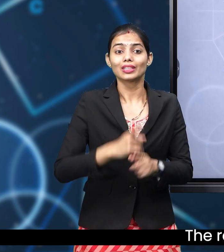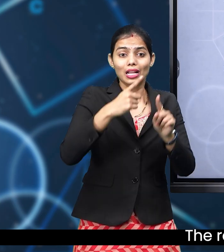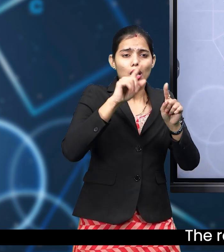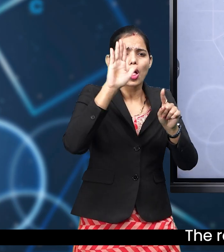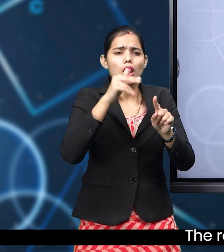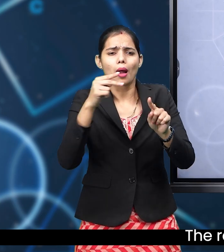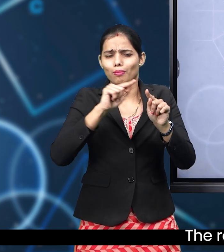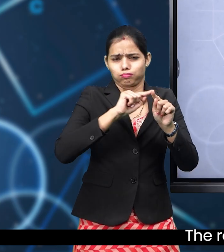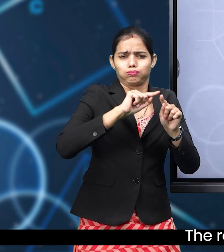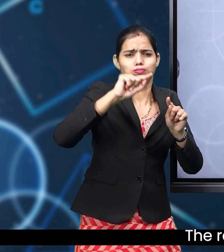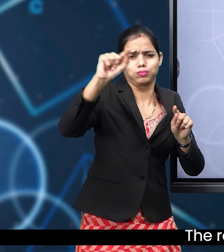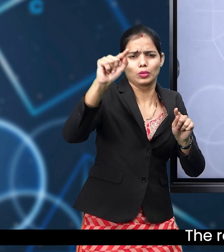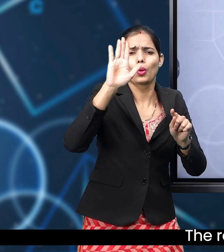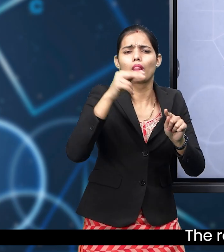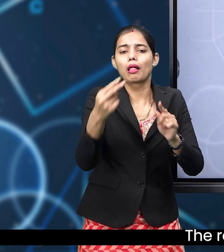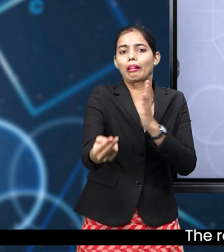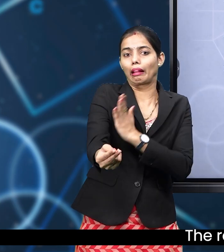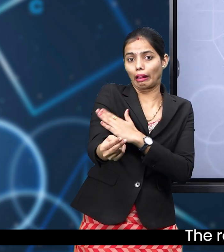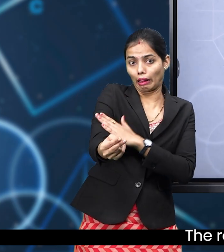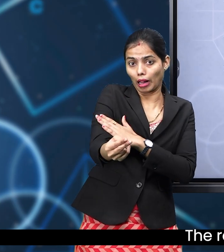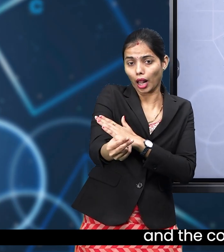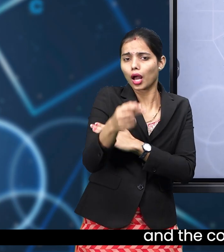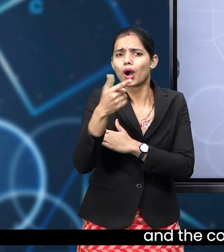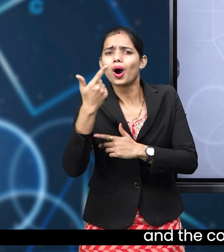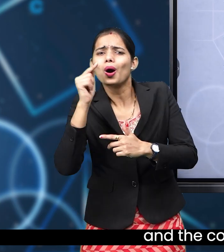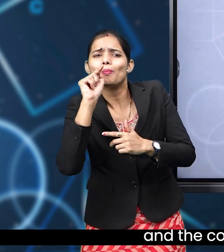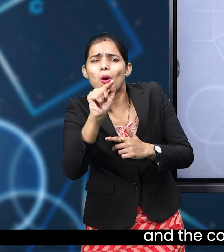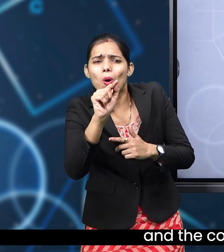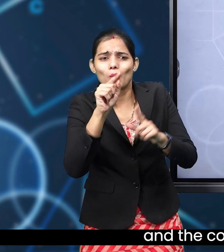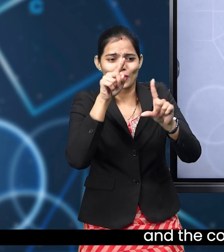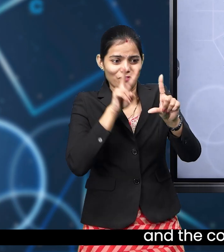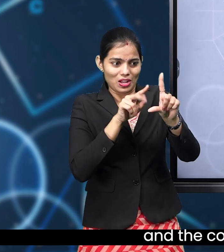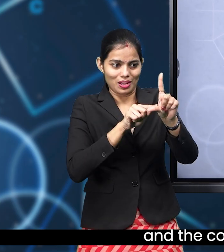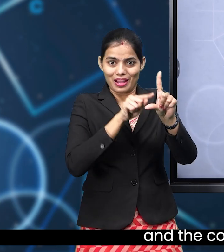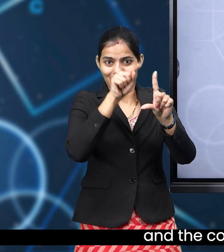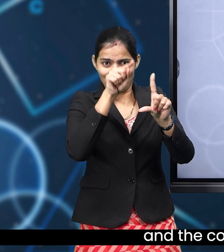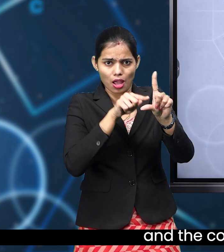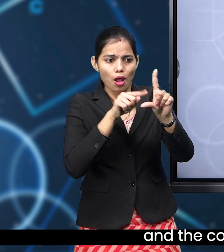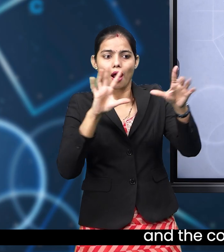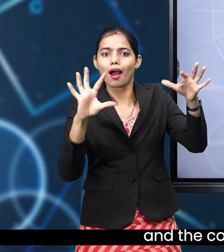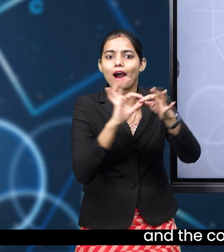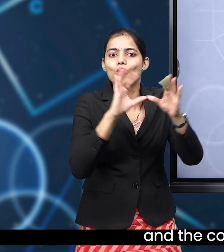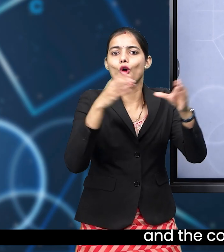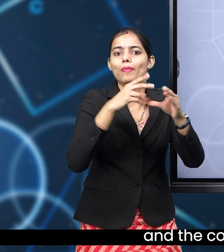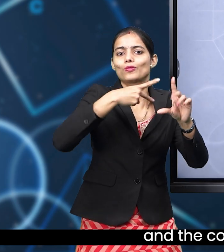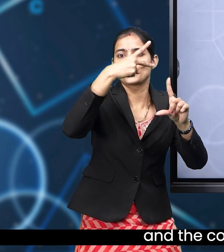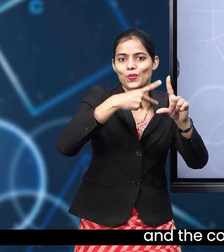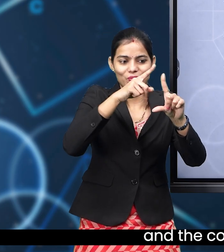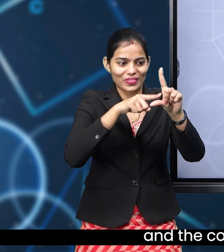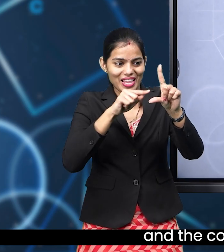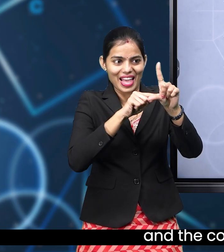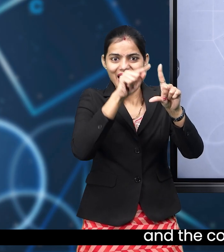The rays are called arms, and the common point is the vertex.